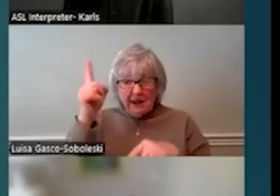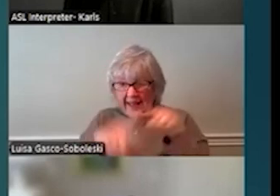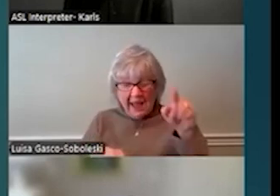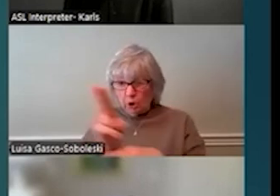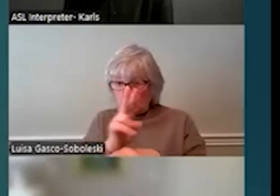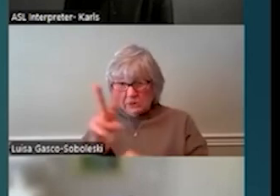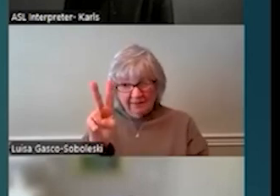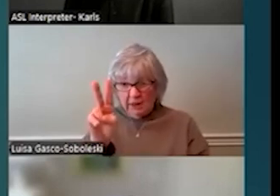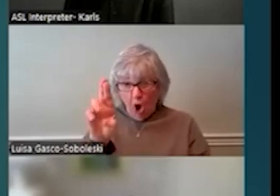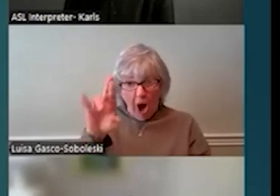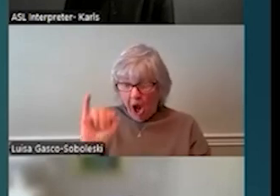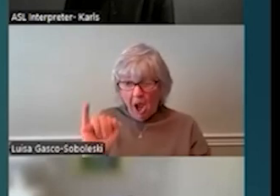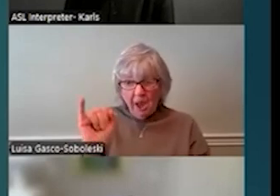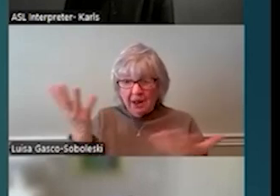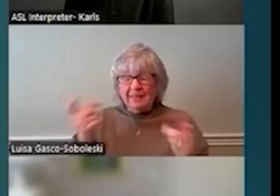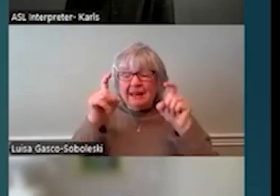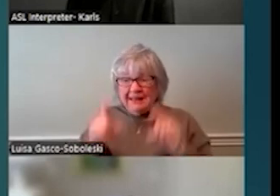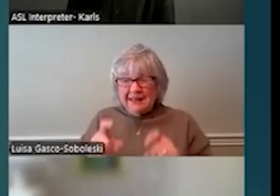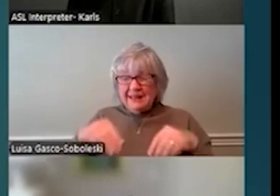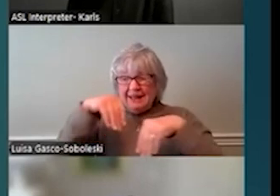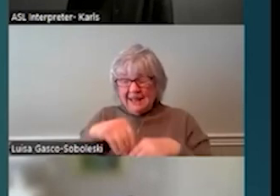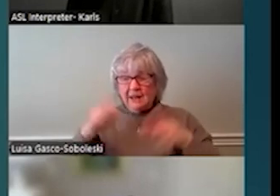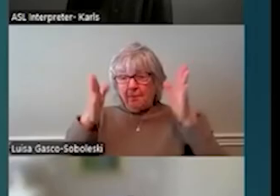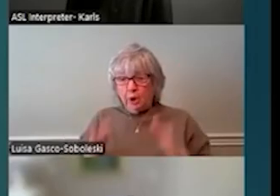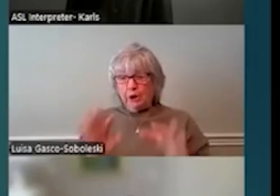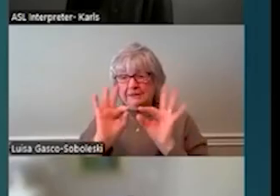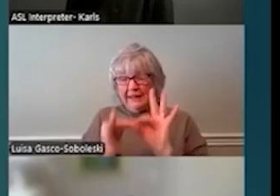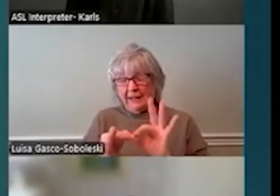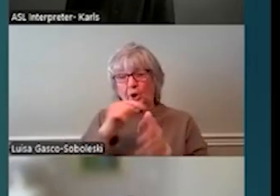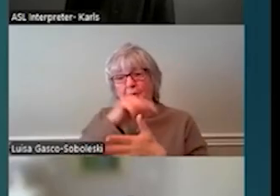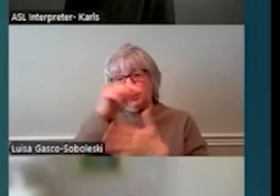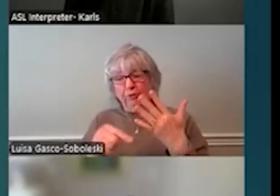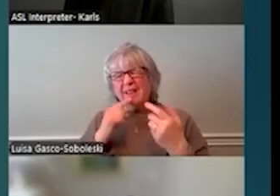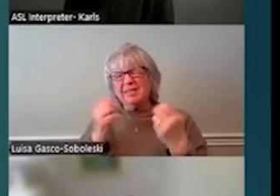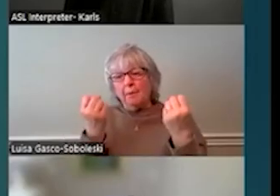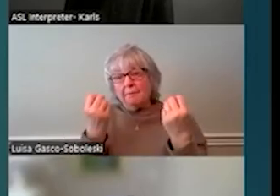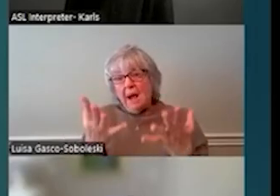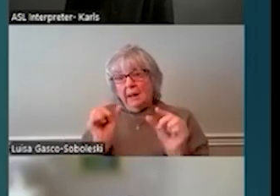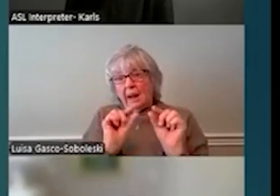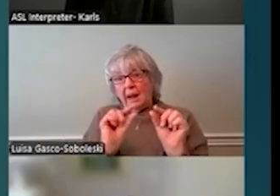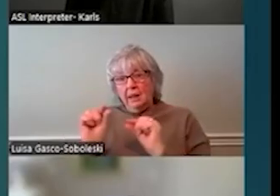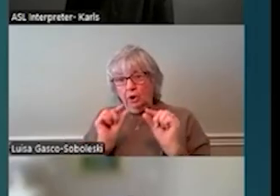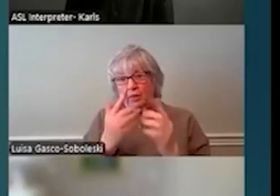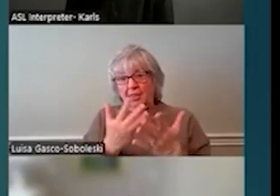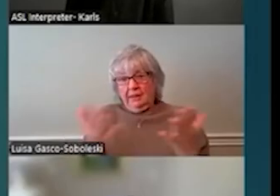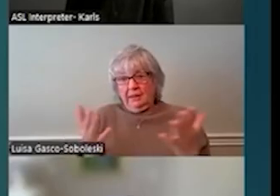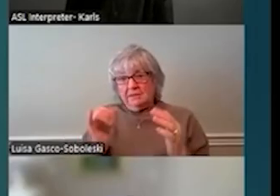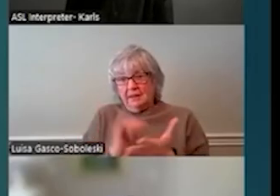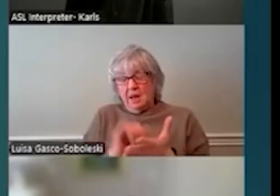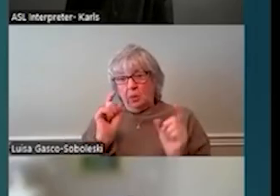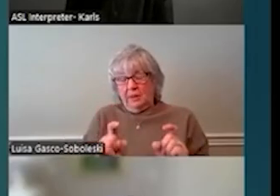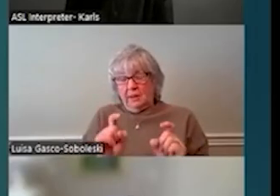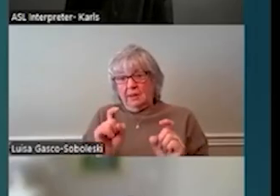VRI is the quick solution, but it isn't. And deafblind individuals also aren't able to use VRI in hospital settings or